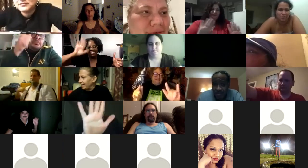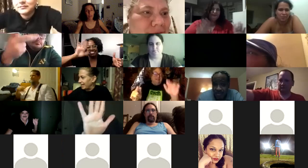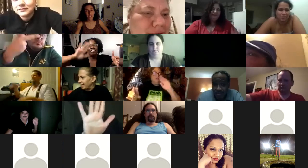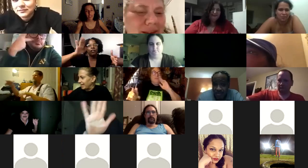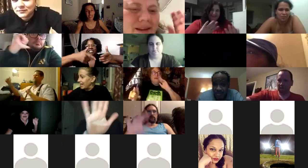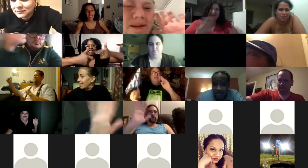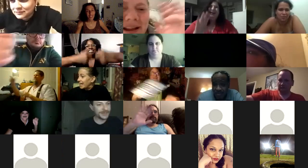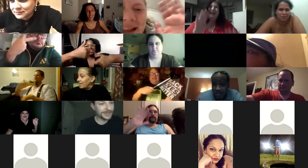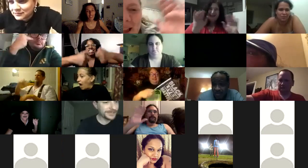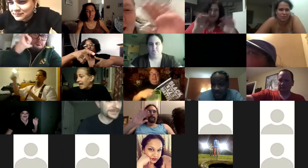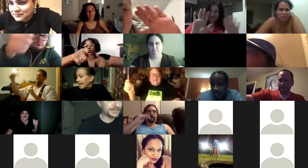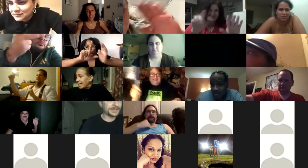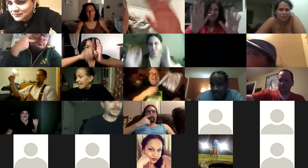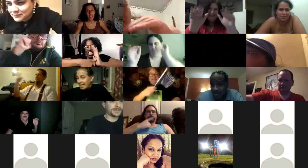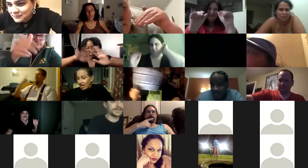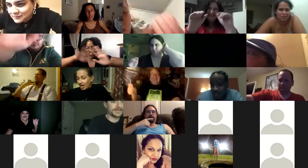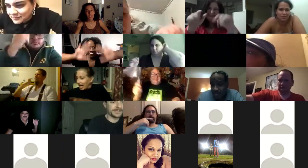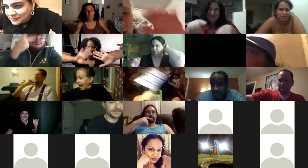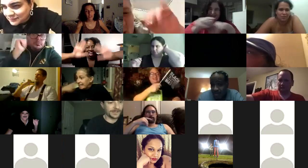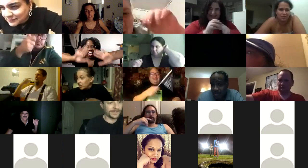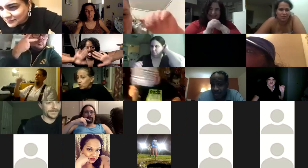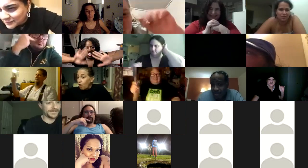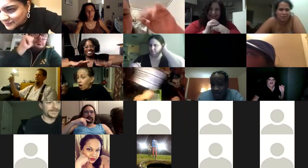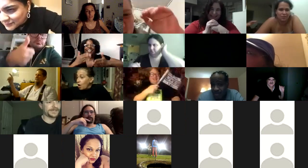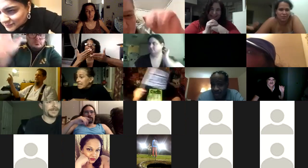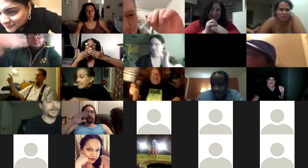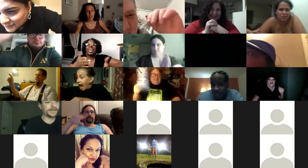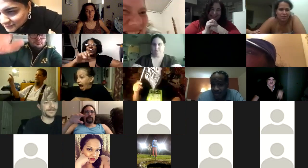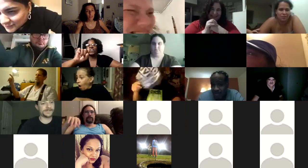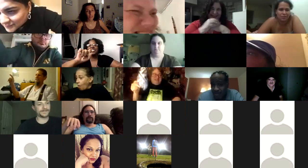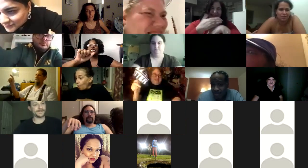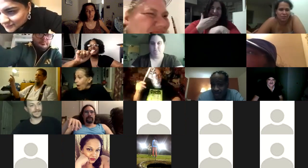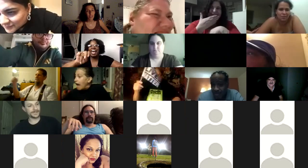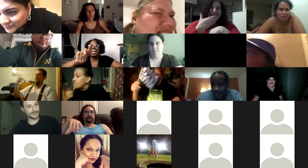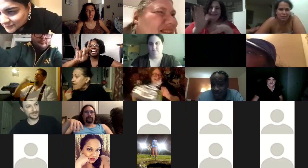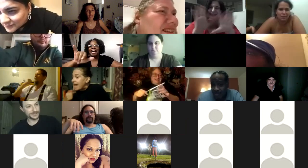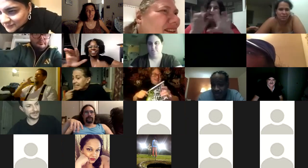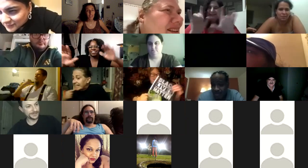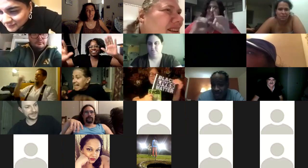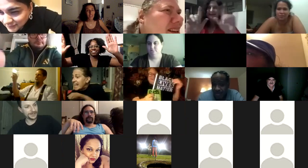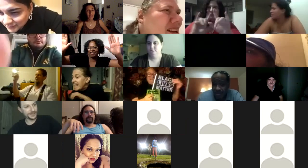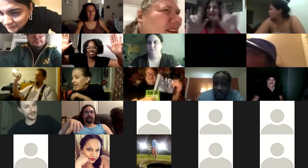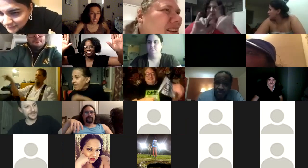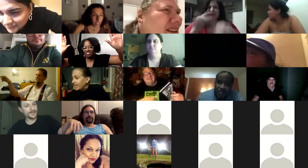And thank you, Mama Kristen. I will text you later. Down on the right where it says leave.